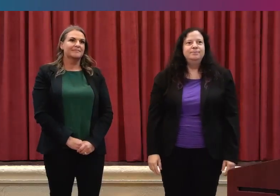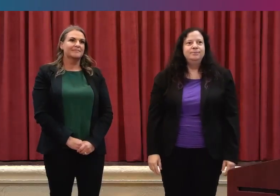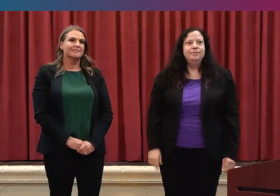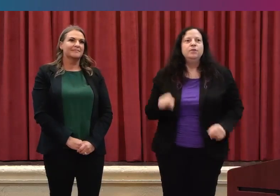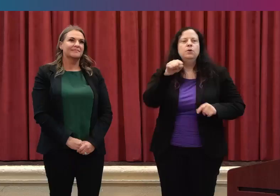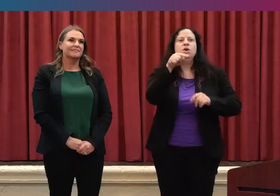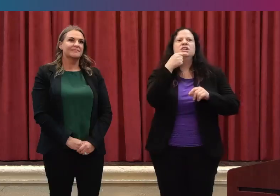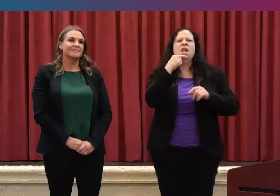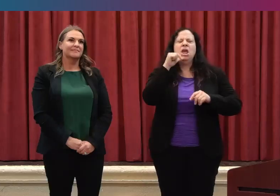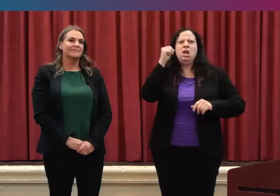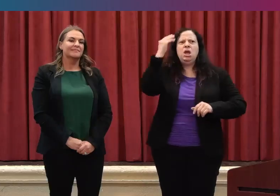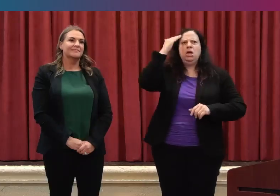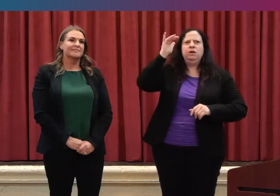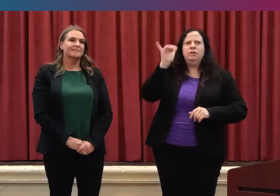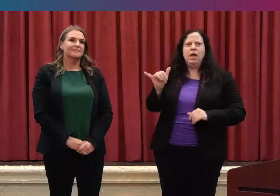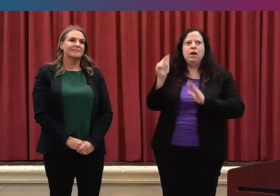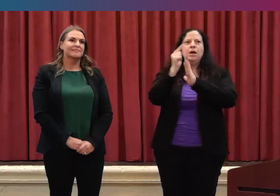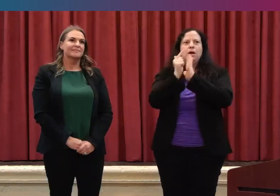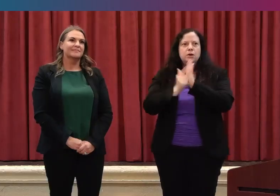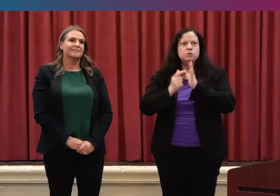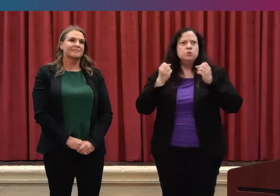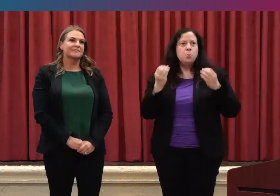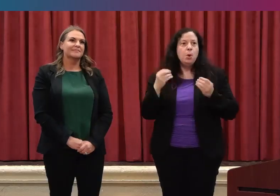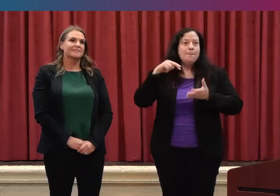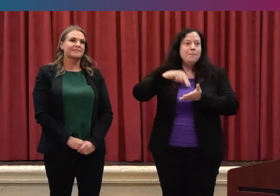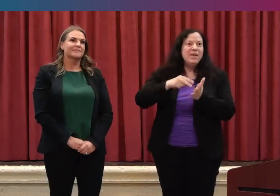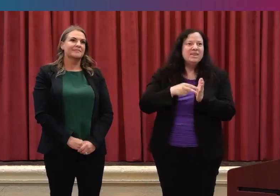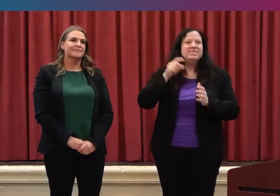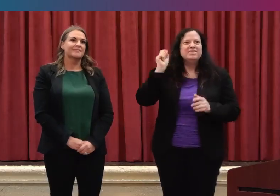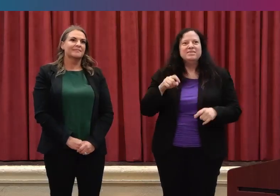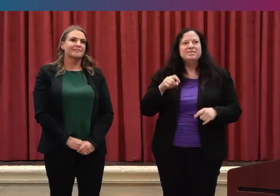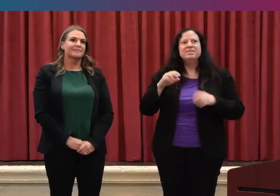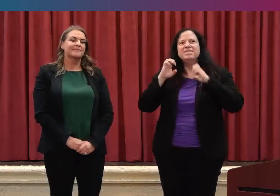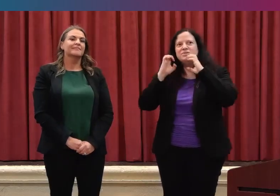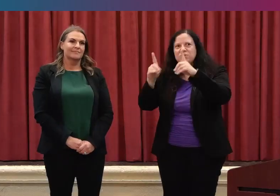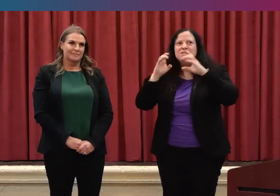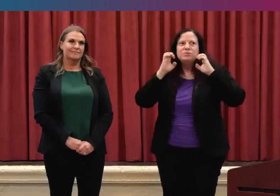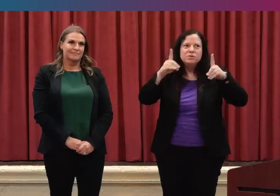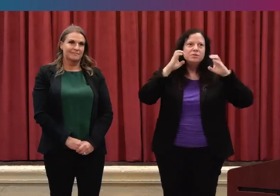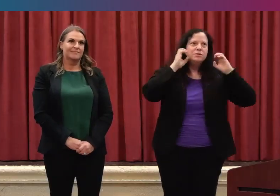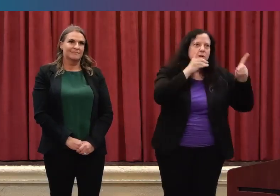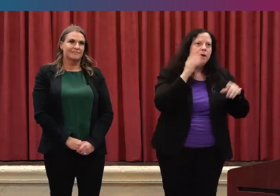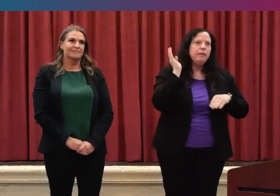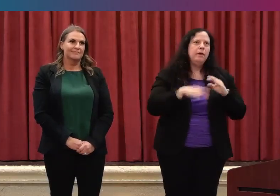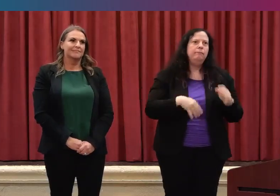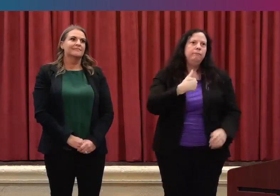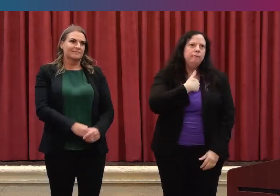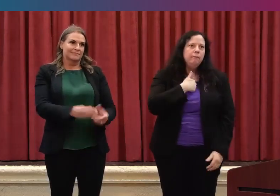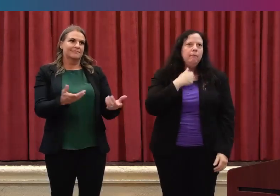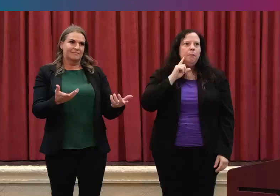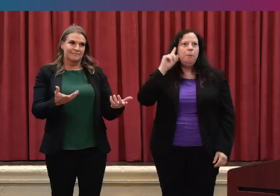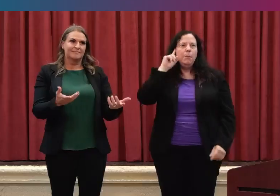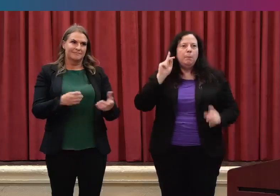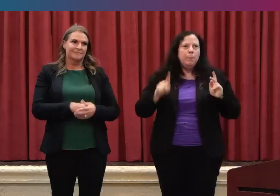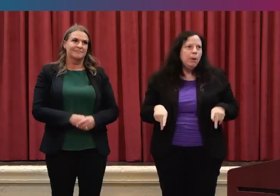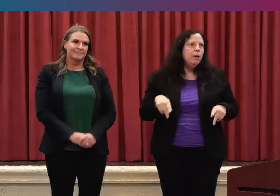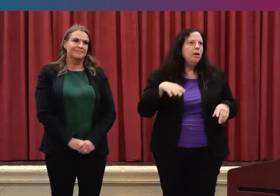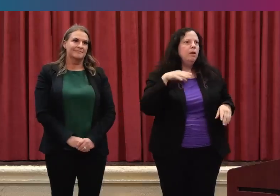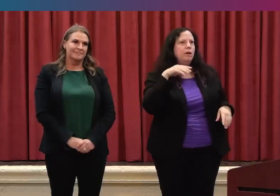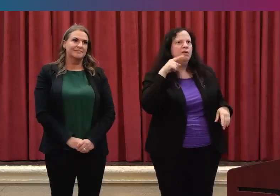So we're not aware of that. What if they're not aware of that law? So it means they can be more education than myself, a deaf person, providing